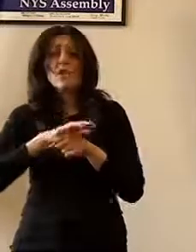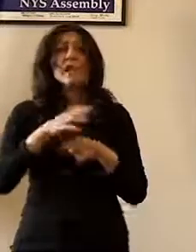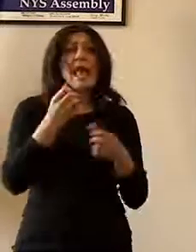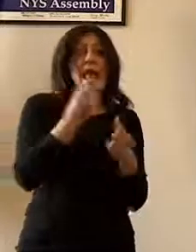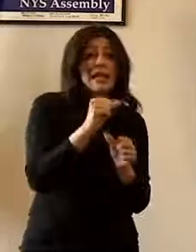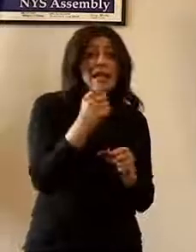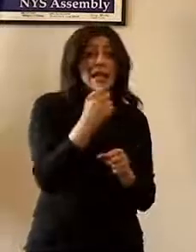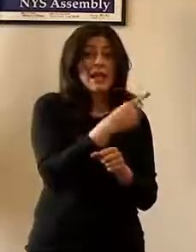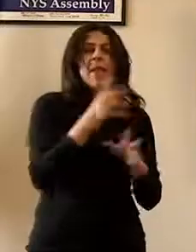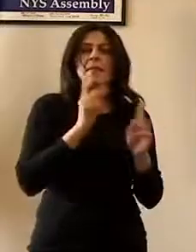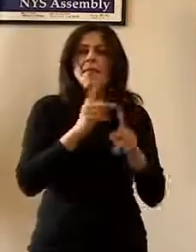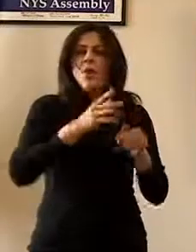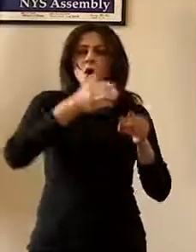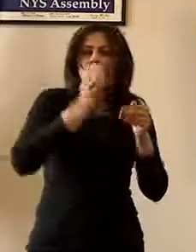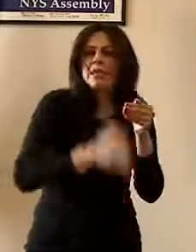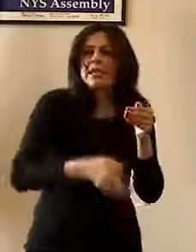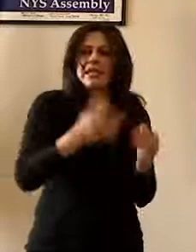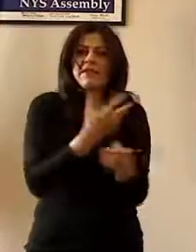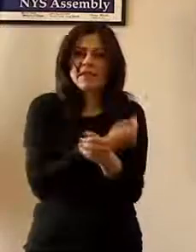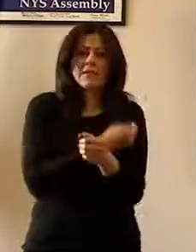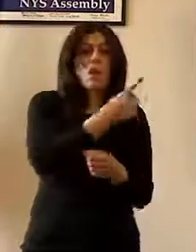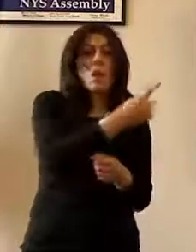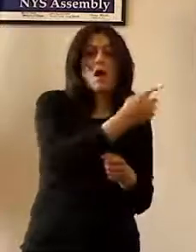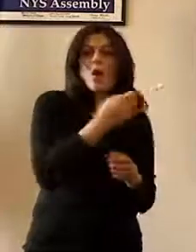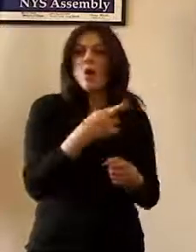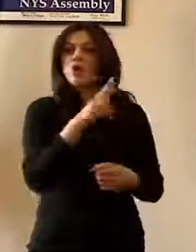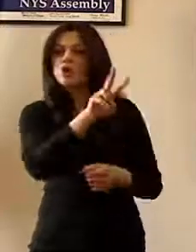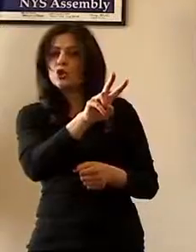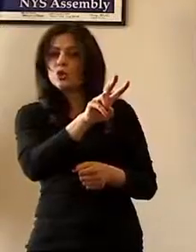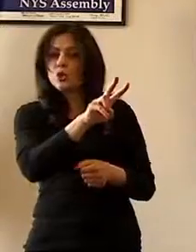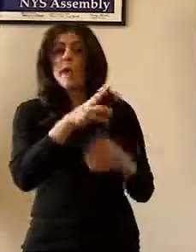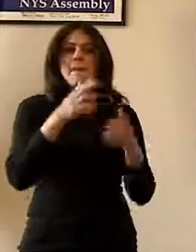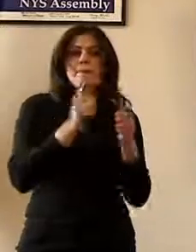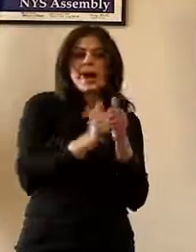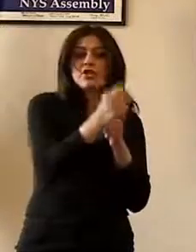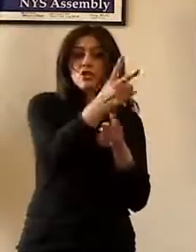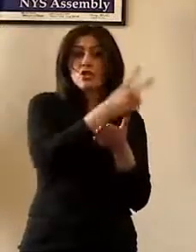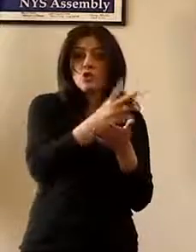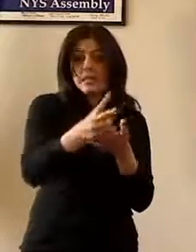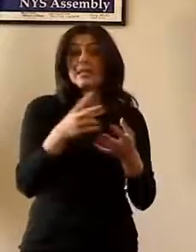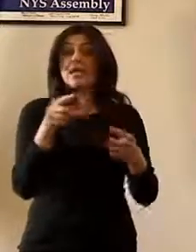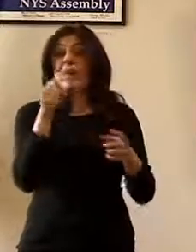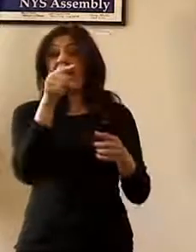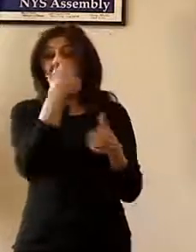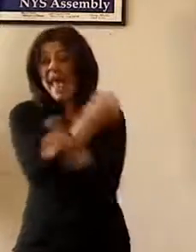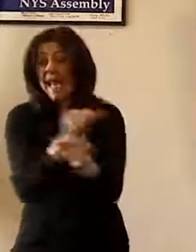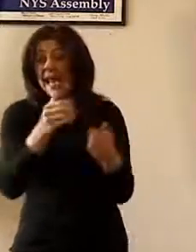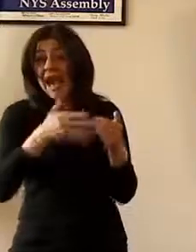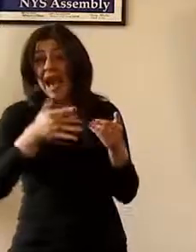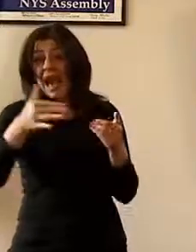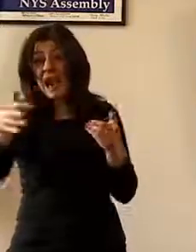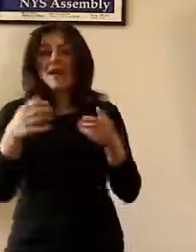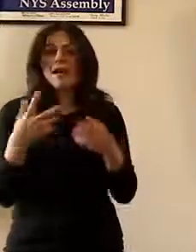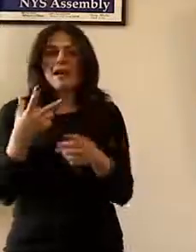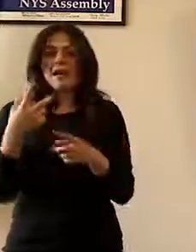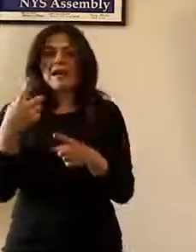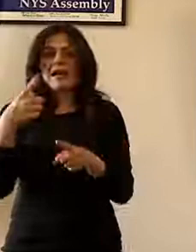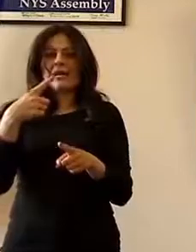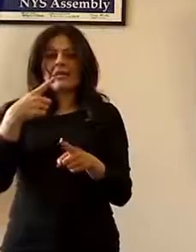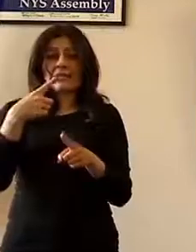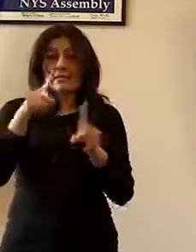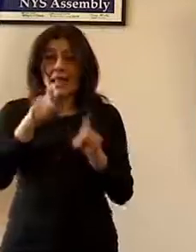their vaccination regimen or series and still have tested positive that we know of? So it's